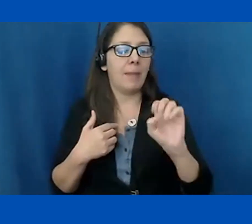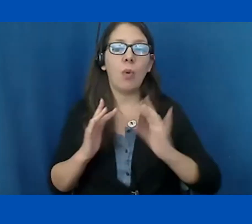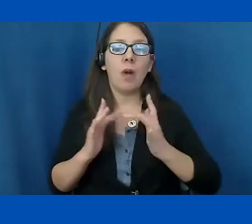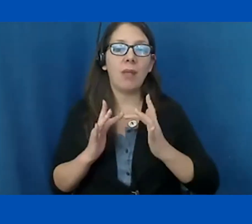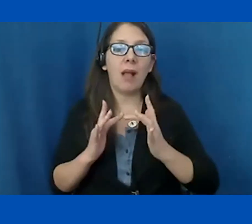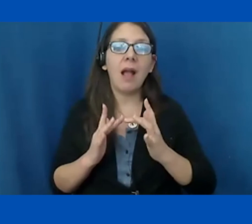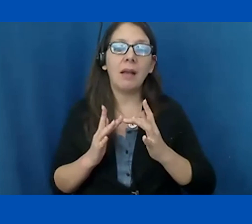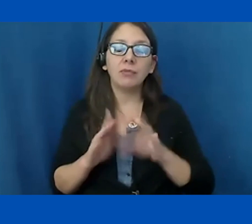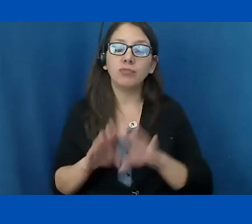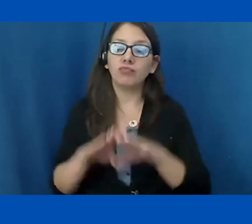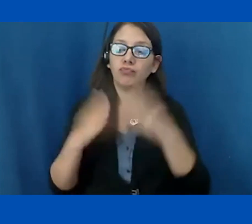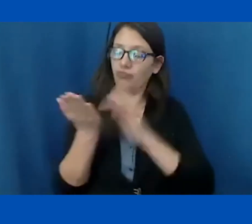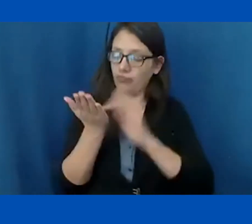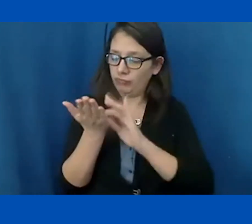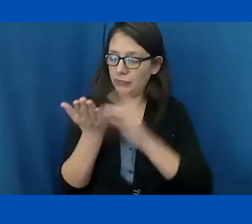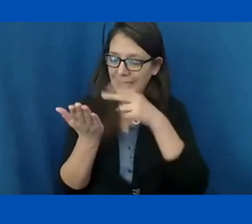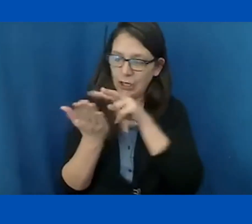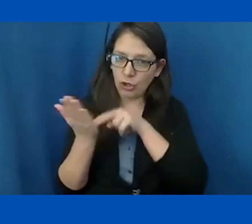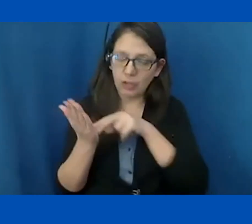you're feeling and what you want to eat that day.